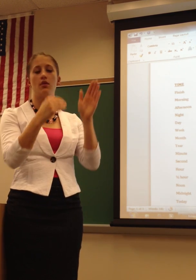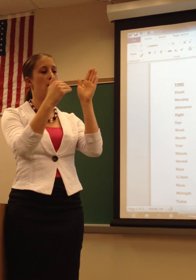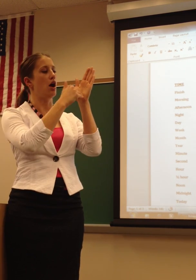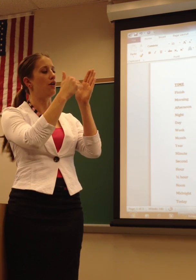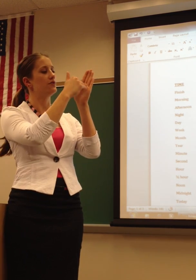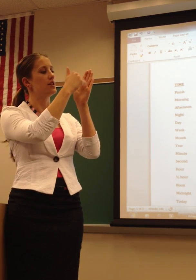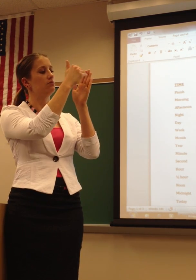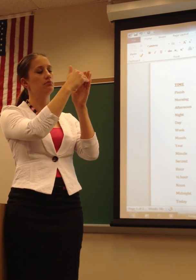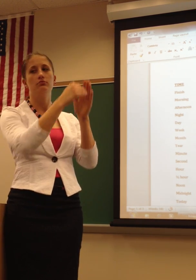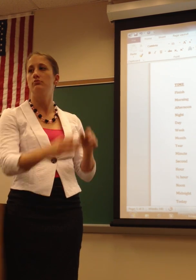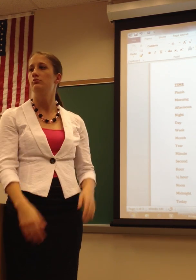Often.